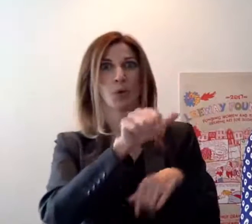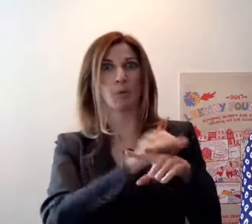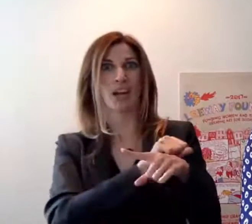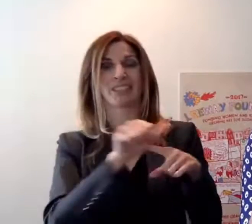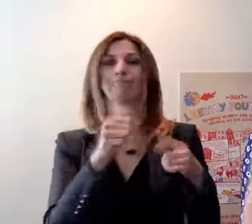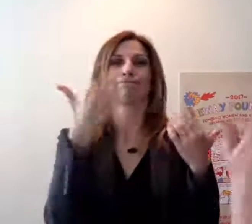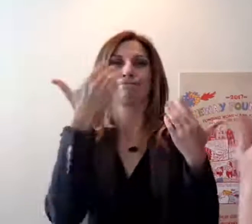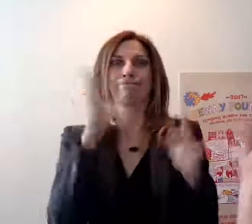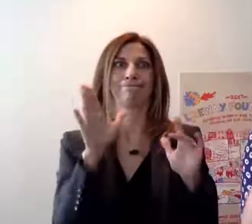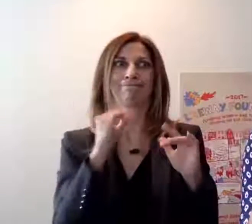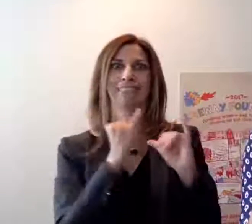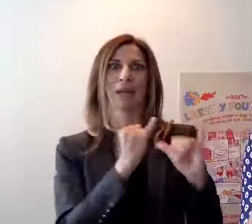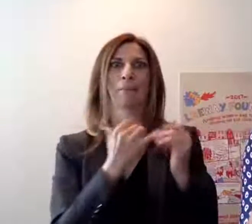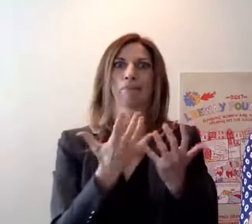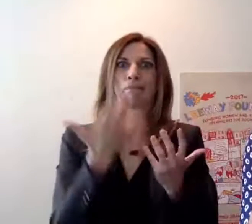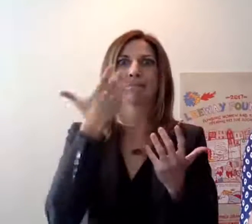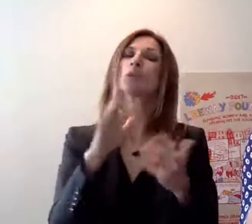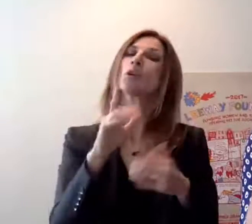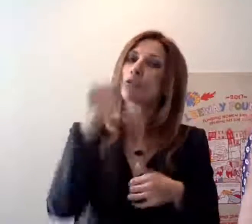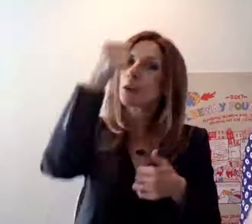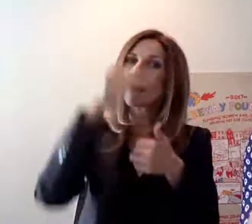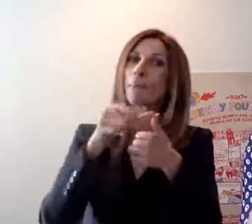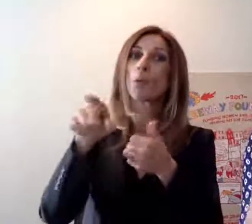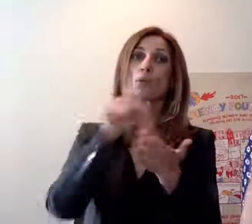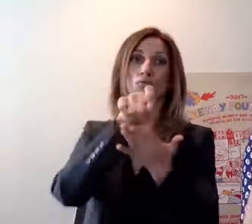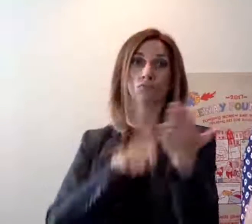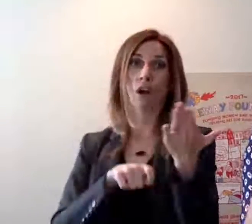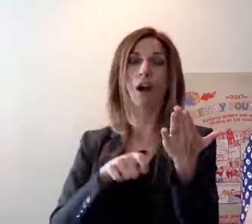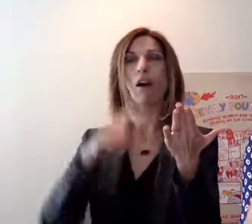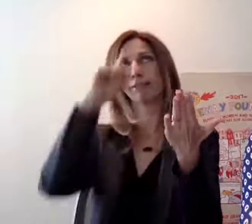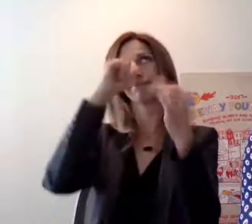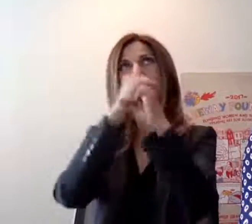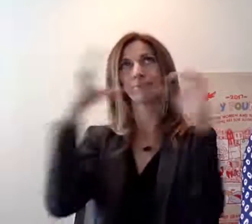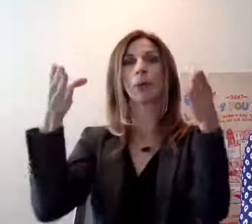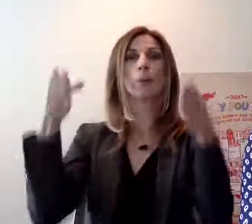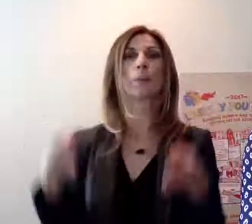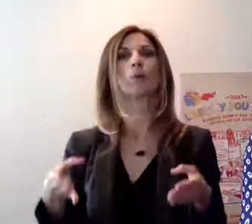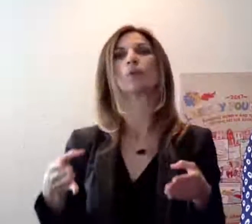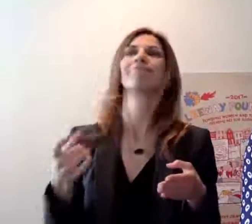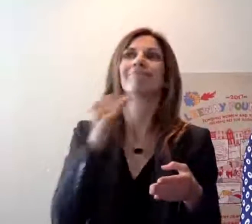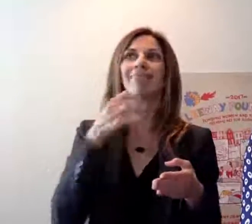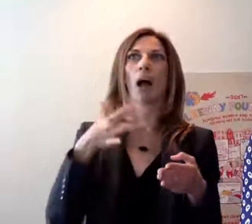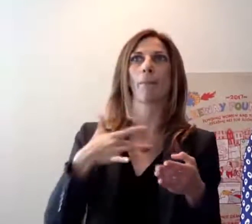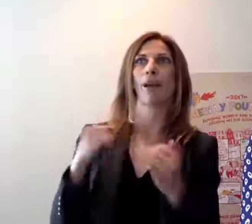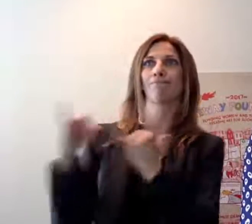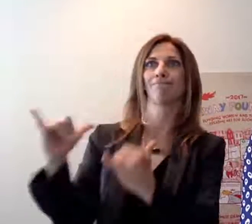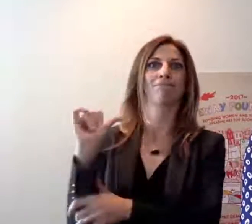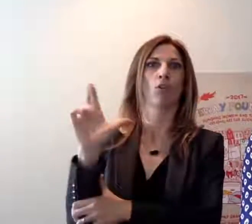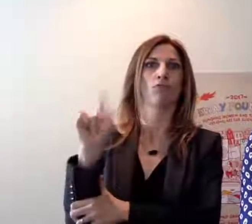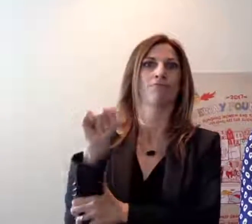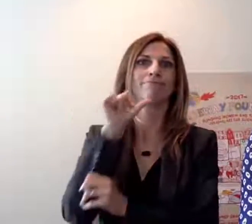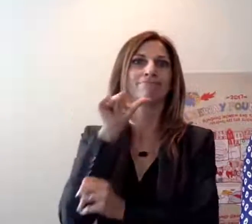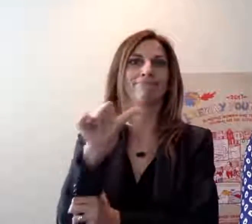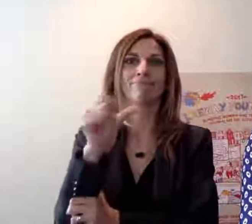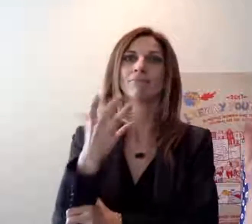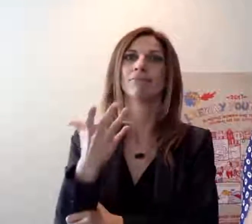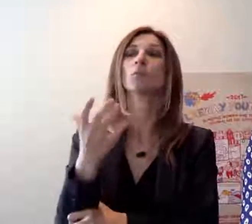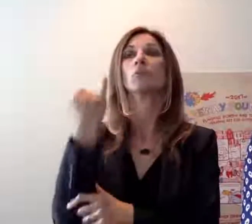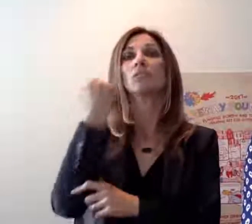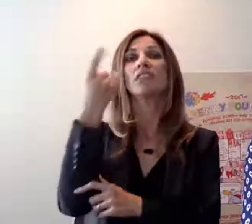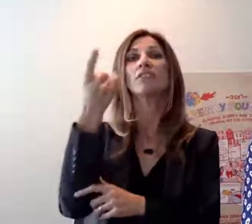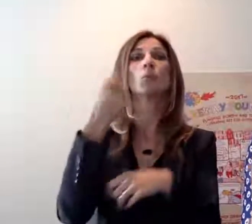practice. So you should also imagine that you are writing for someone who does not do the art form that you do. So if you are